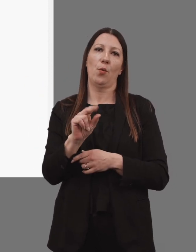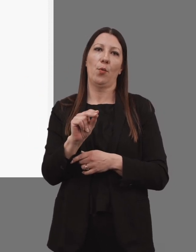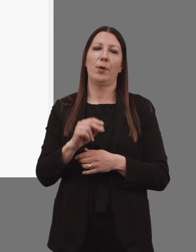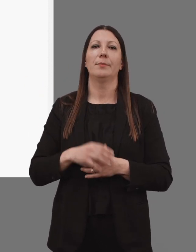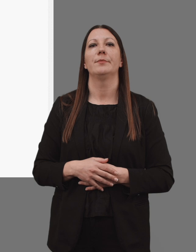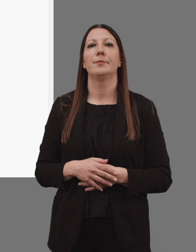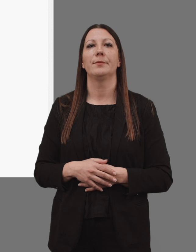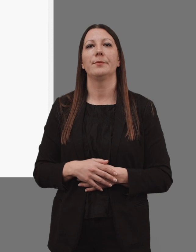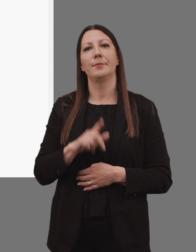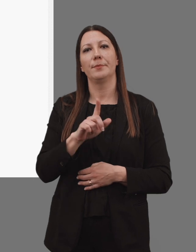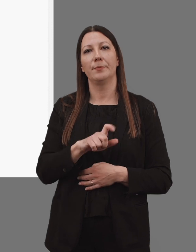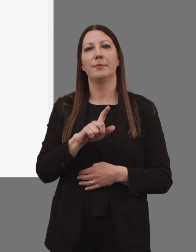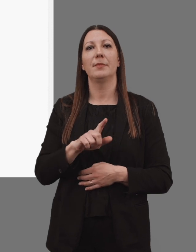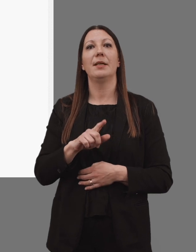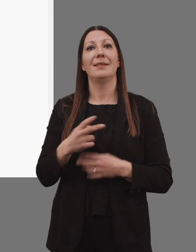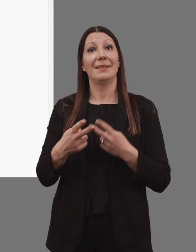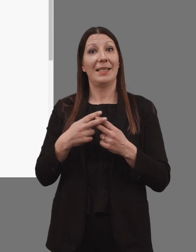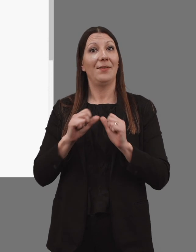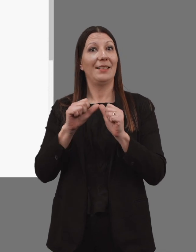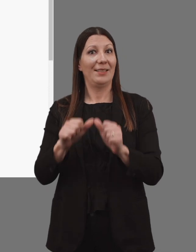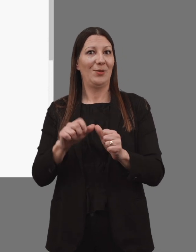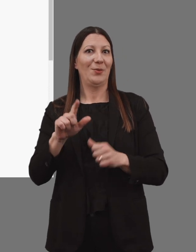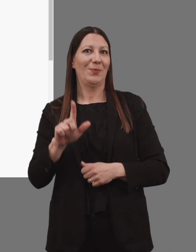select no, and then save and continue.